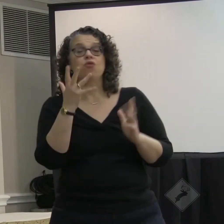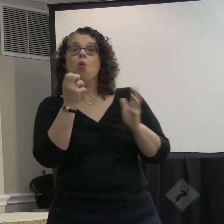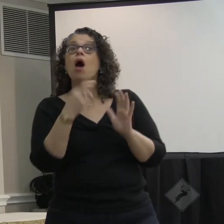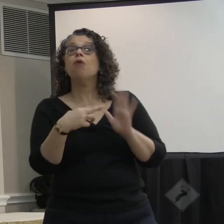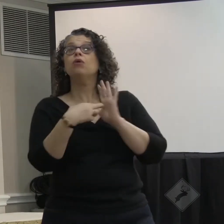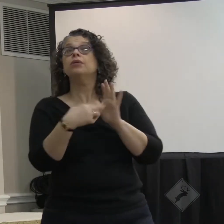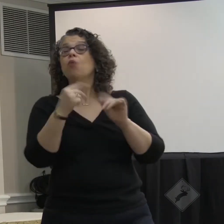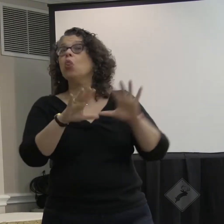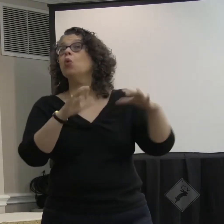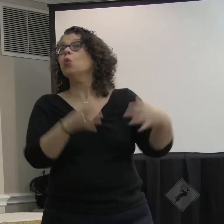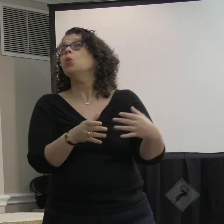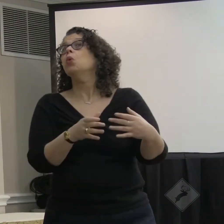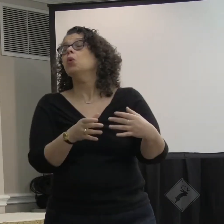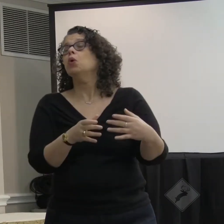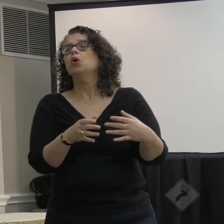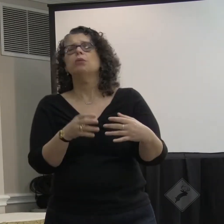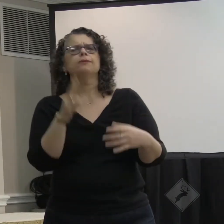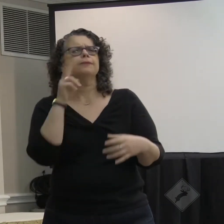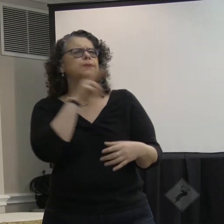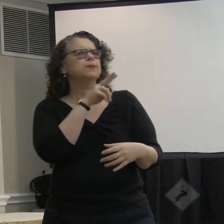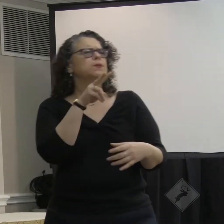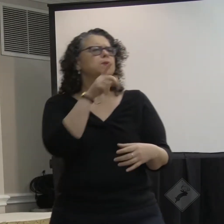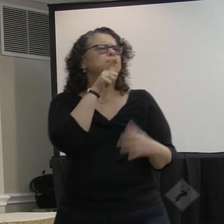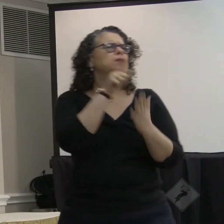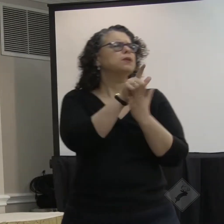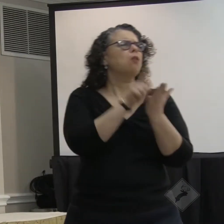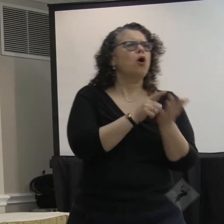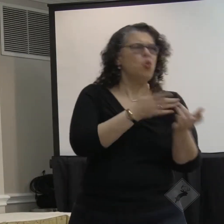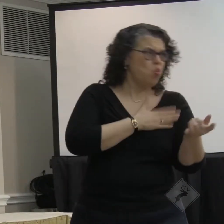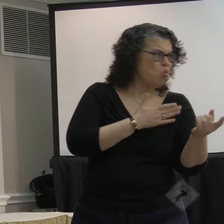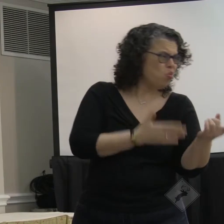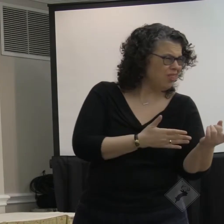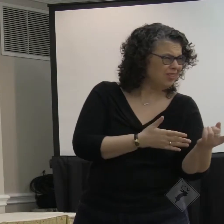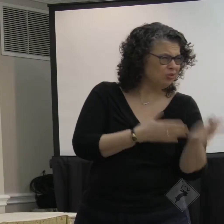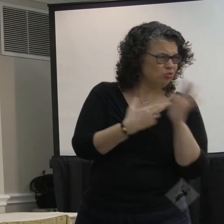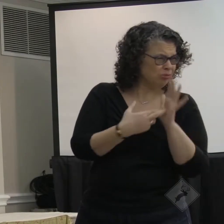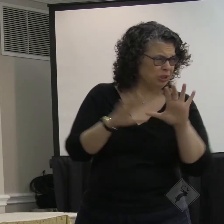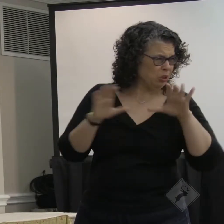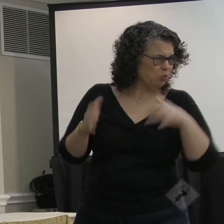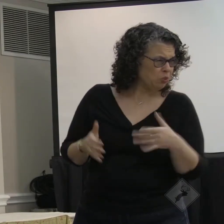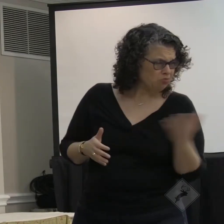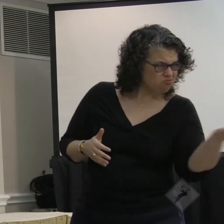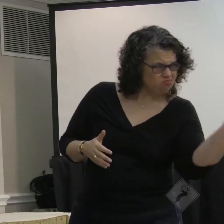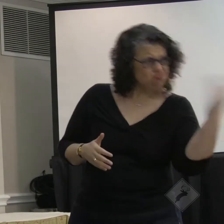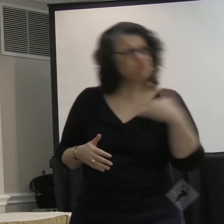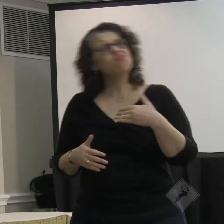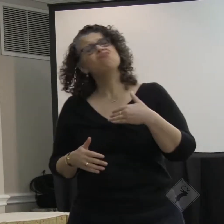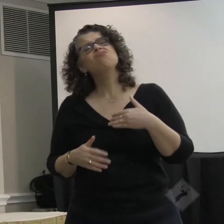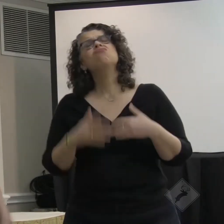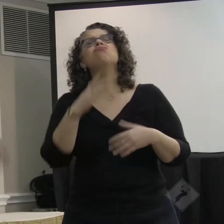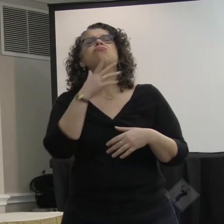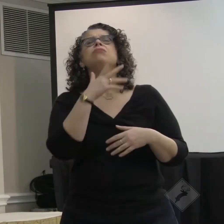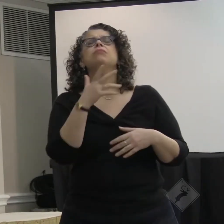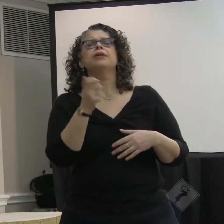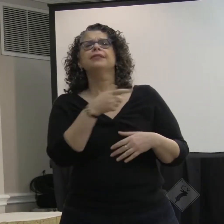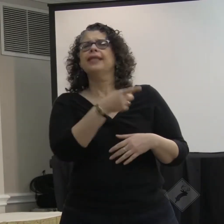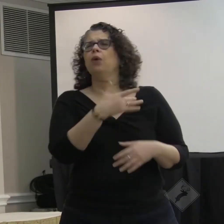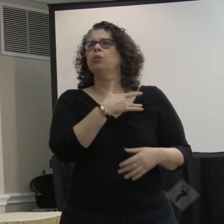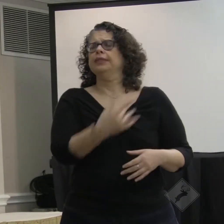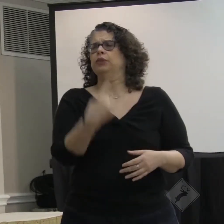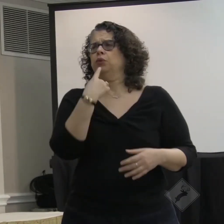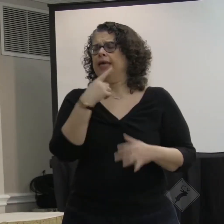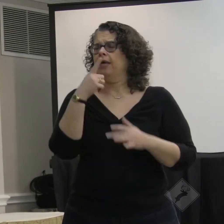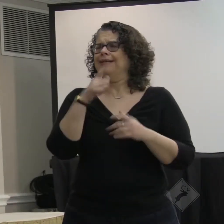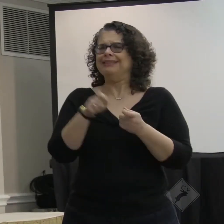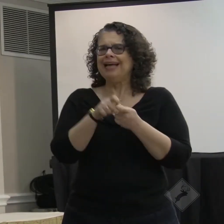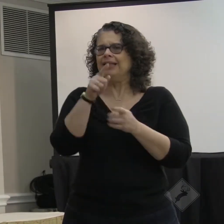group, kind of look around at the lawyers and see if anybody's willing to be the spokesperson for your group, because they have a tendency to just say what